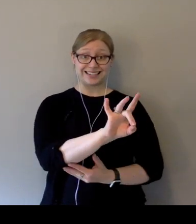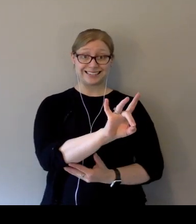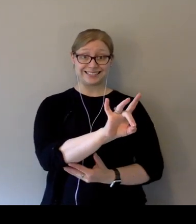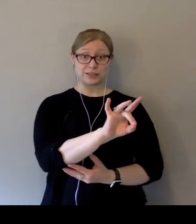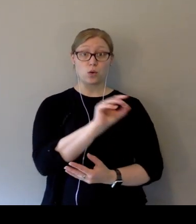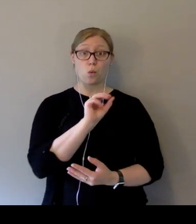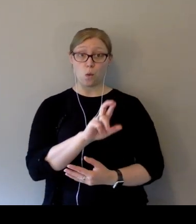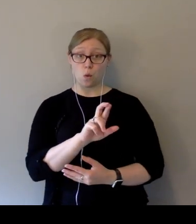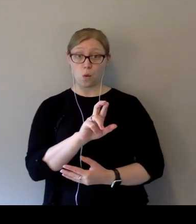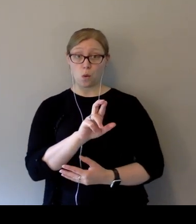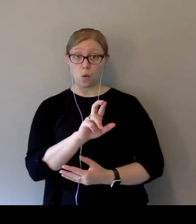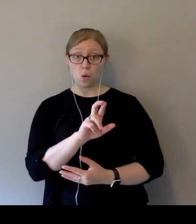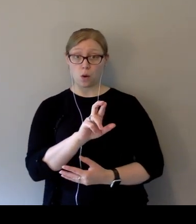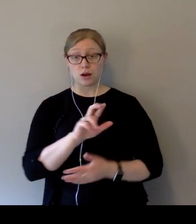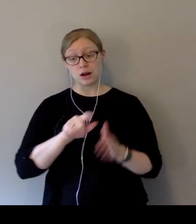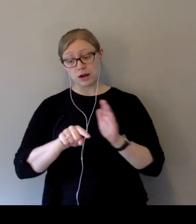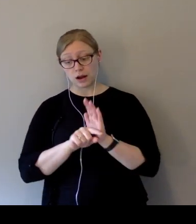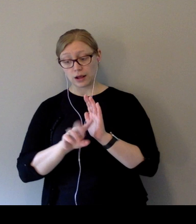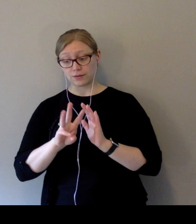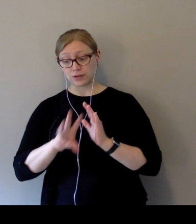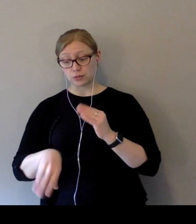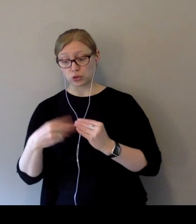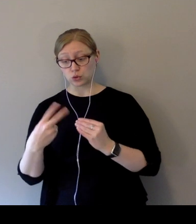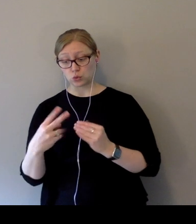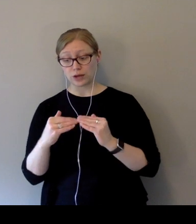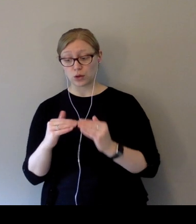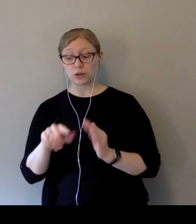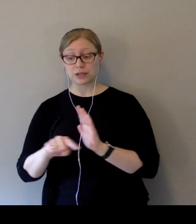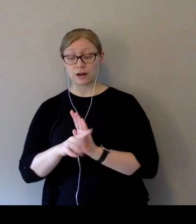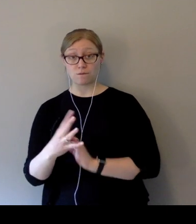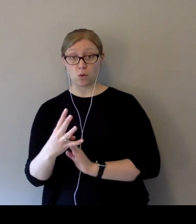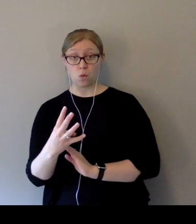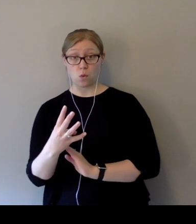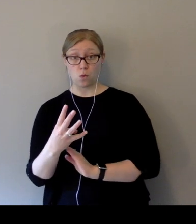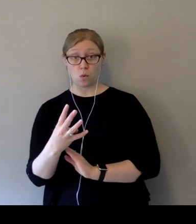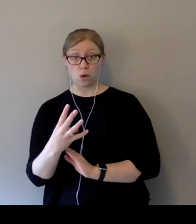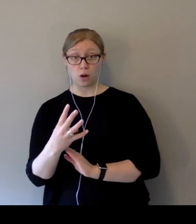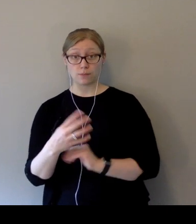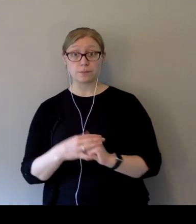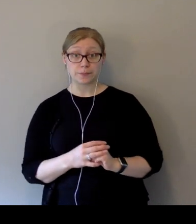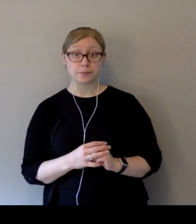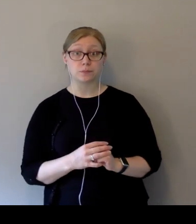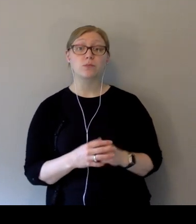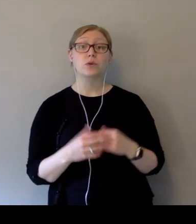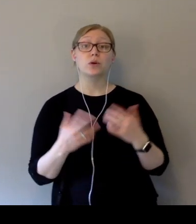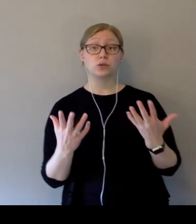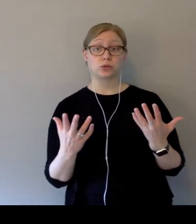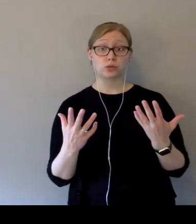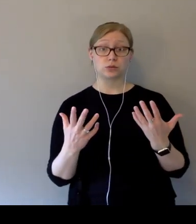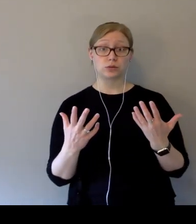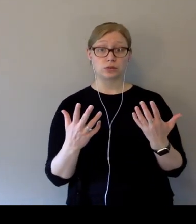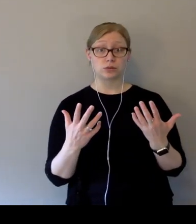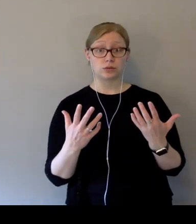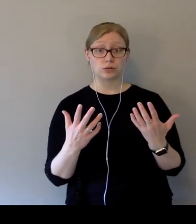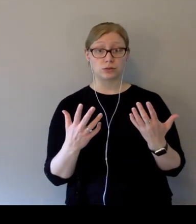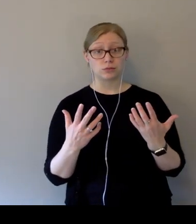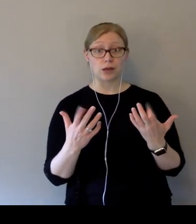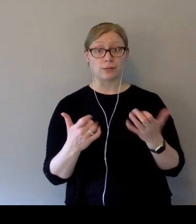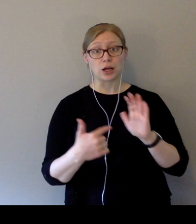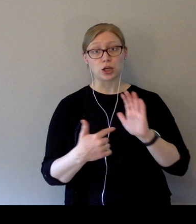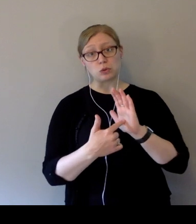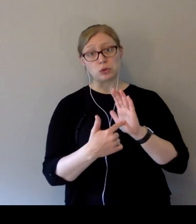is -6 plus 2, which would be -4. Right? So because I had to show, I showed you